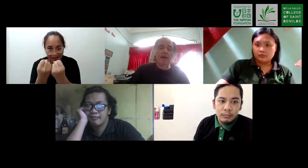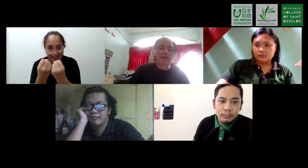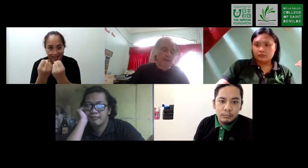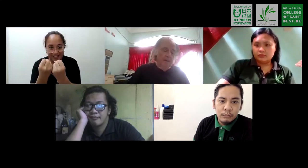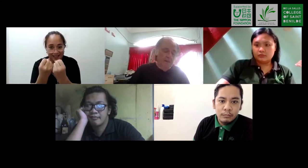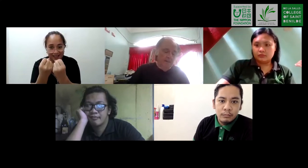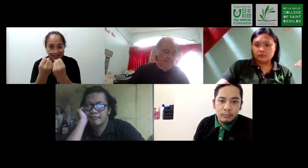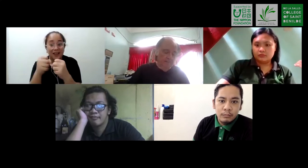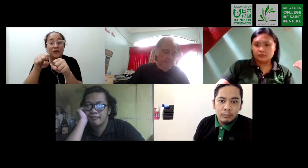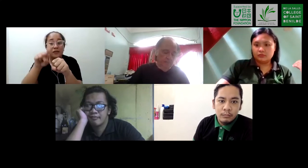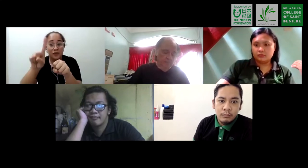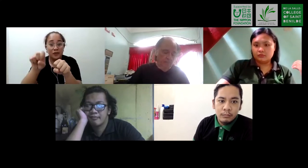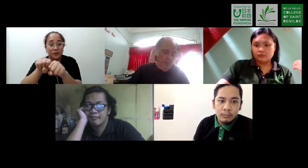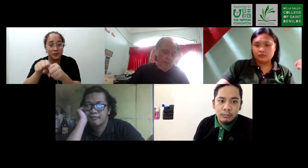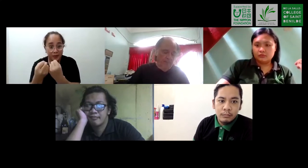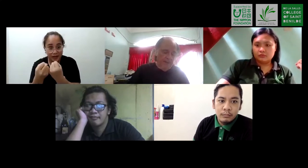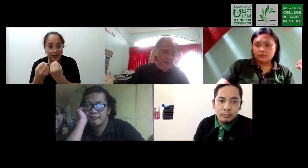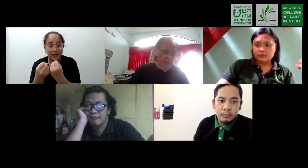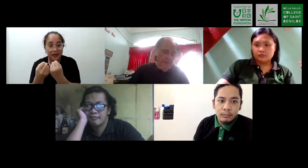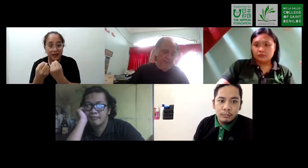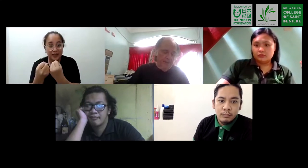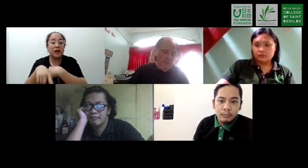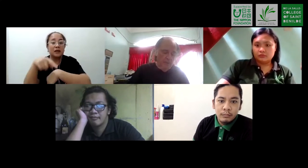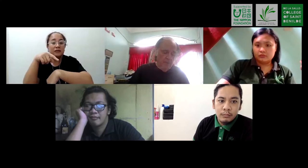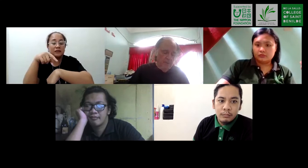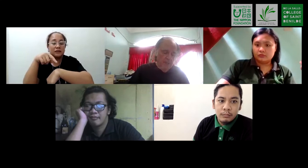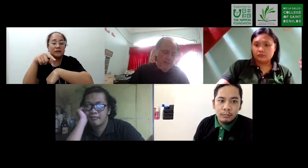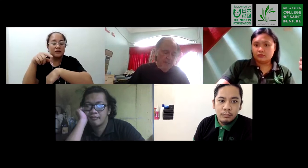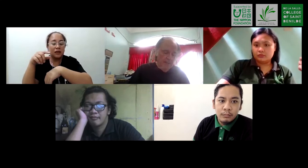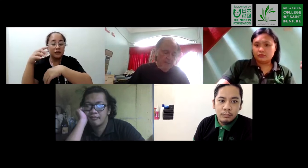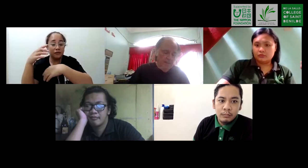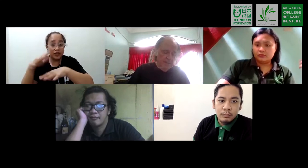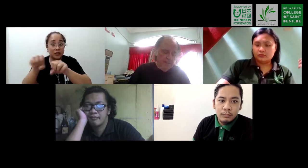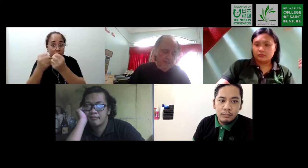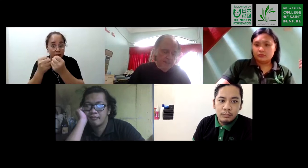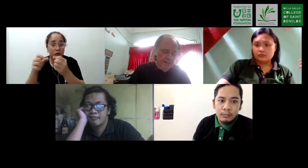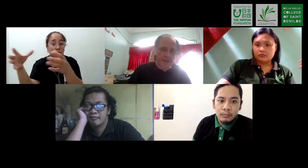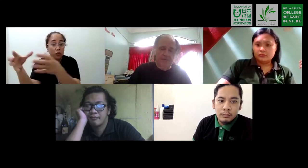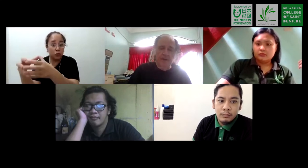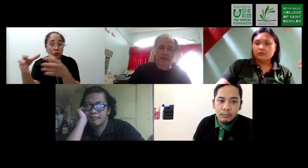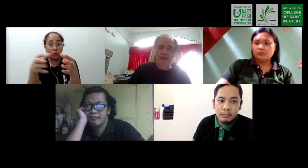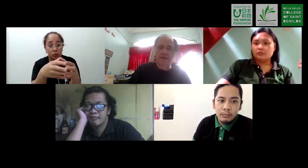And then come back to your groups and we'll discuss again at 3 o'clock your